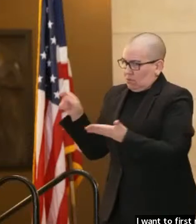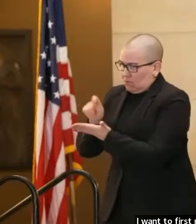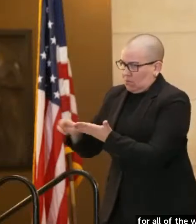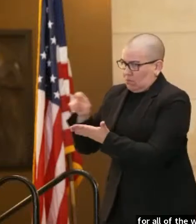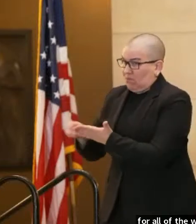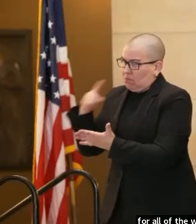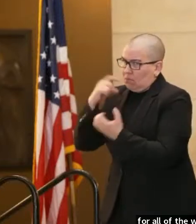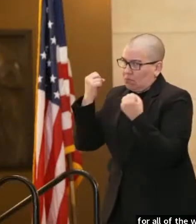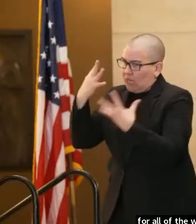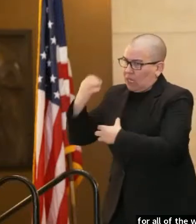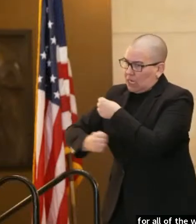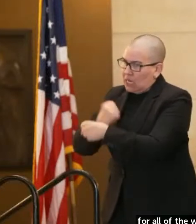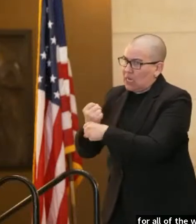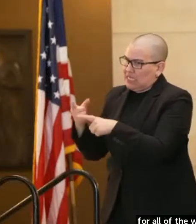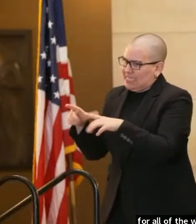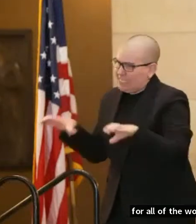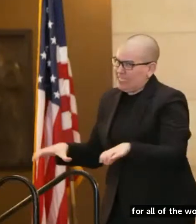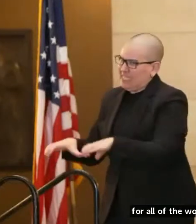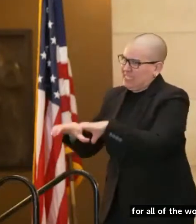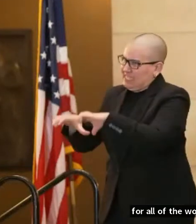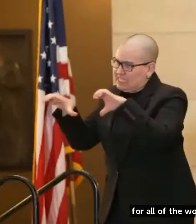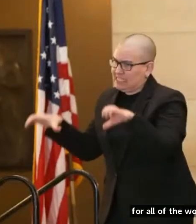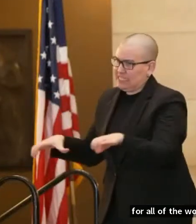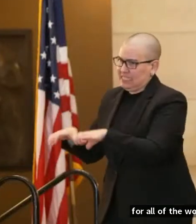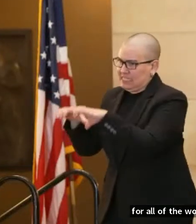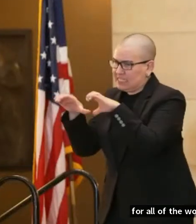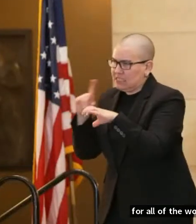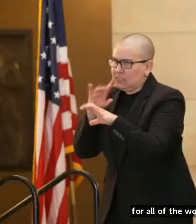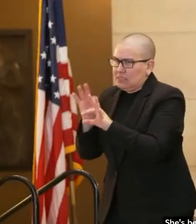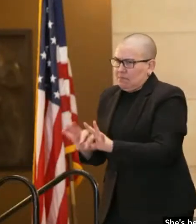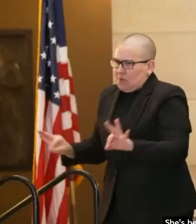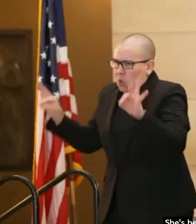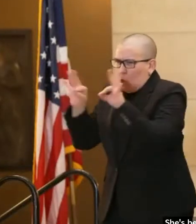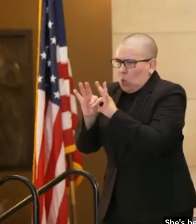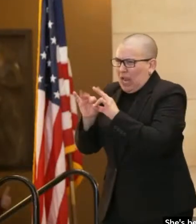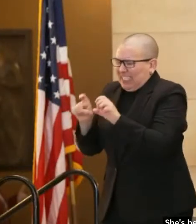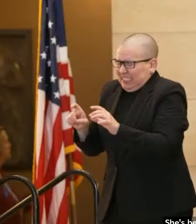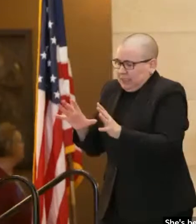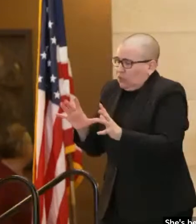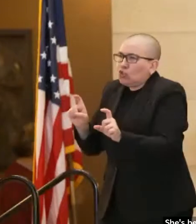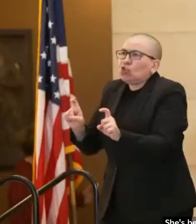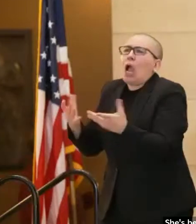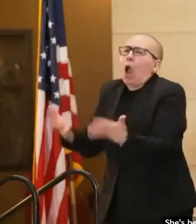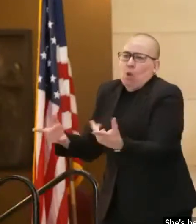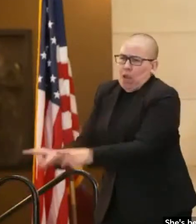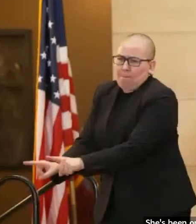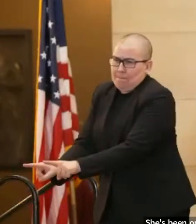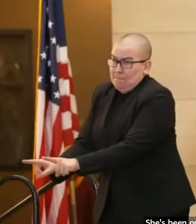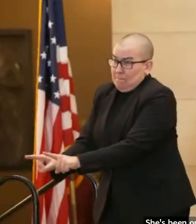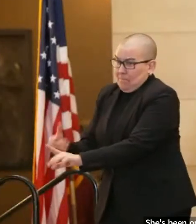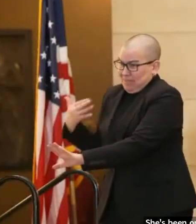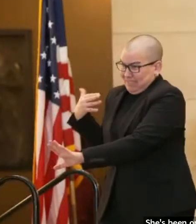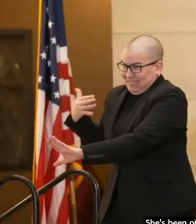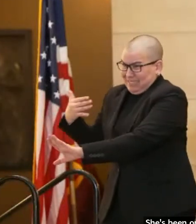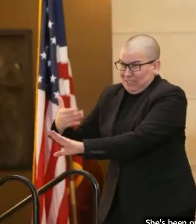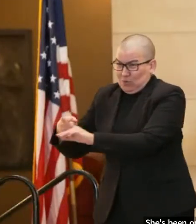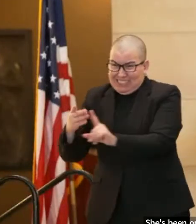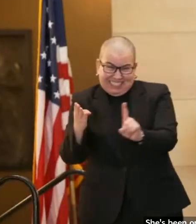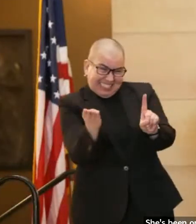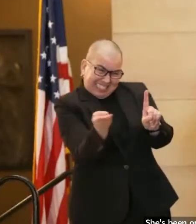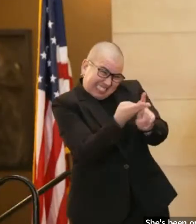And she's been on the forefront of a lot of it, a lot of really important things that needed to happen before we flipped the Senate, and we're able to work with her and do